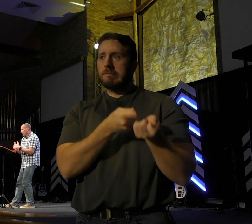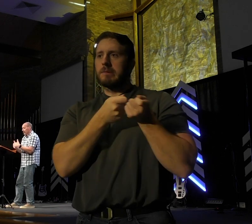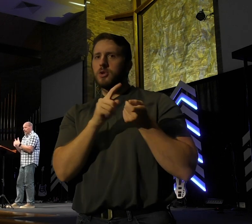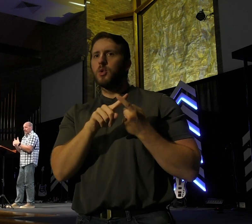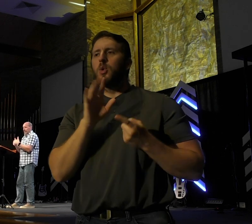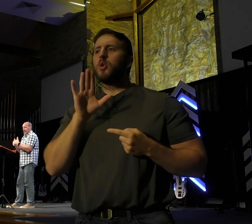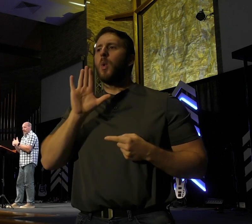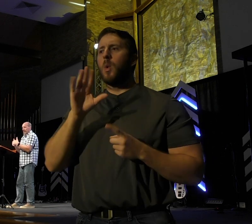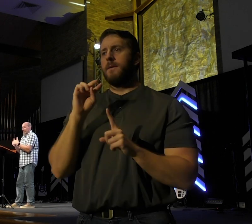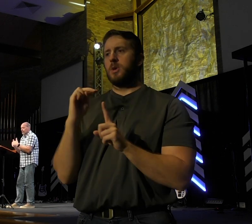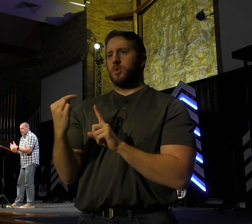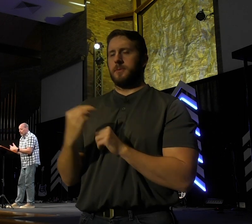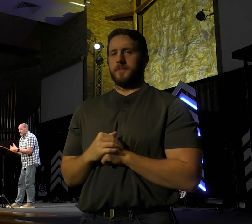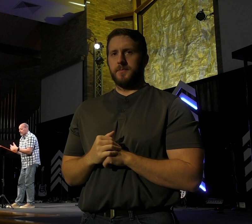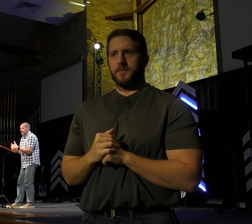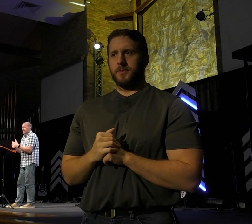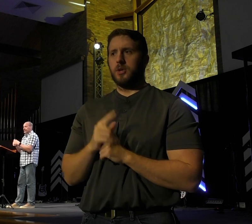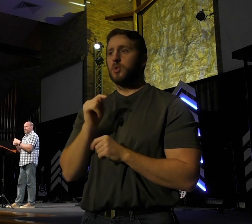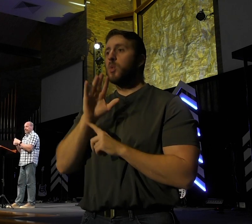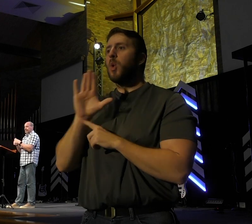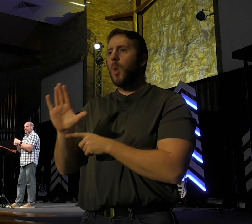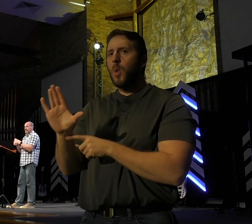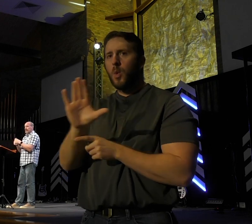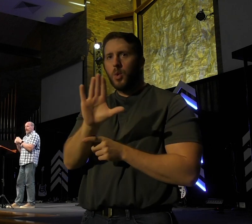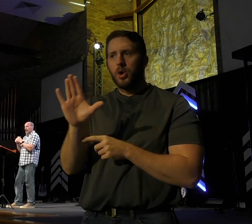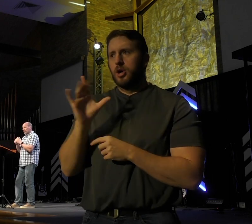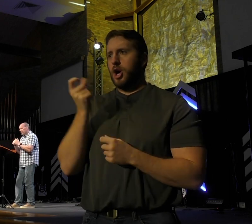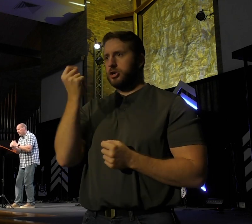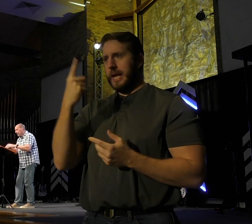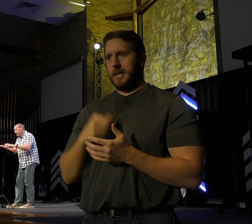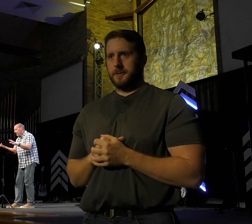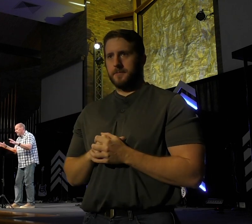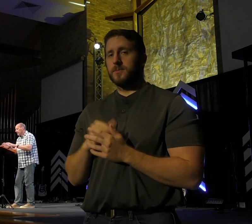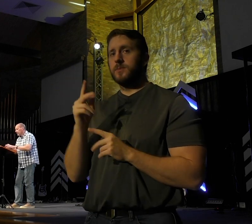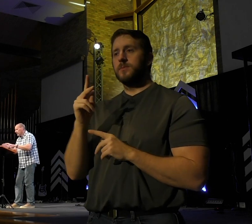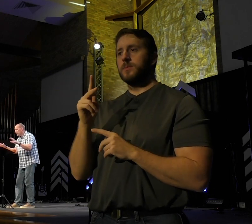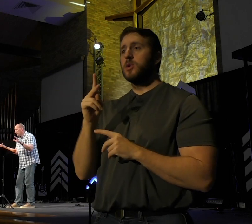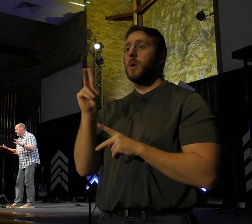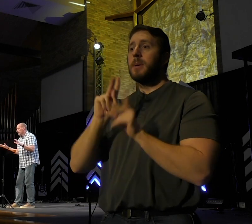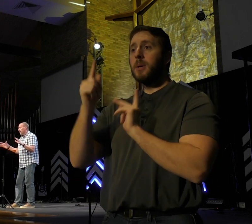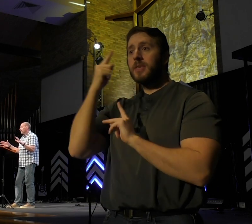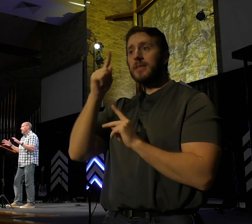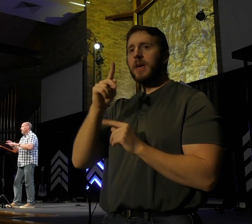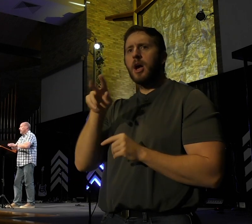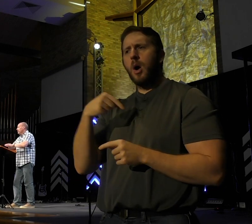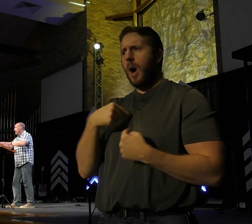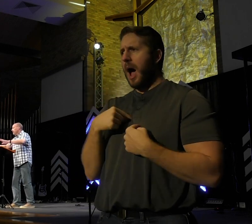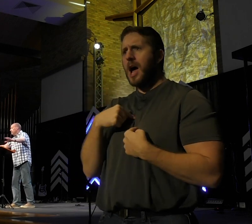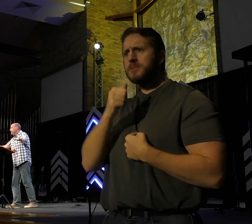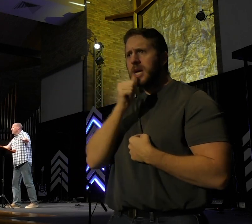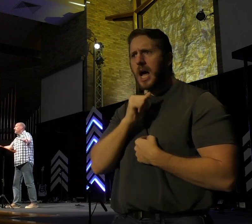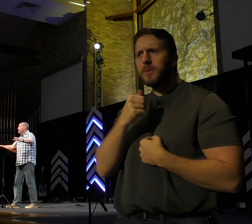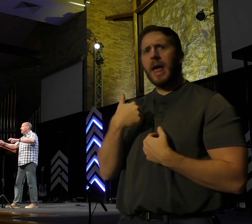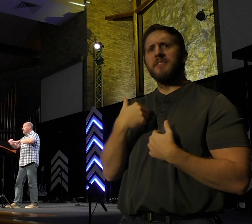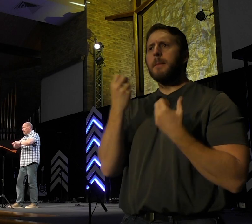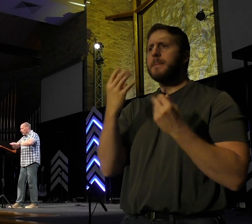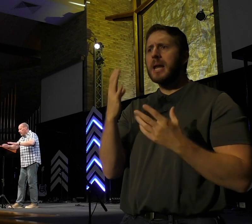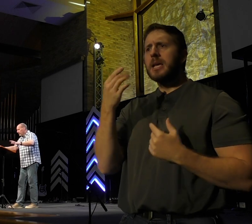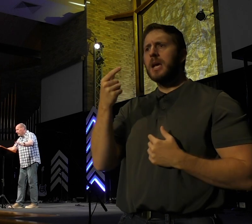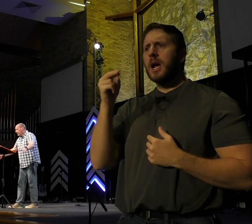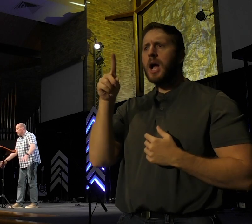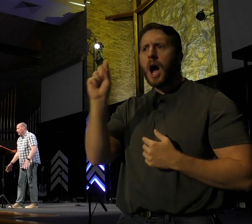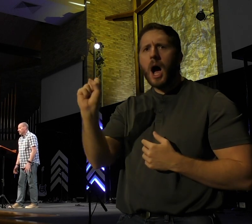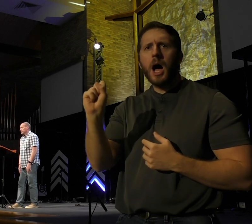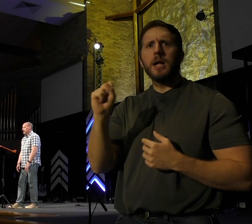to your view and to your understanding. And when people think that they're very, very tolerant of having many gods